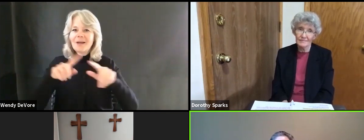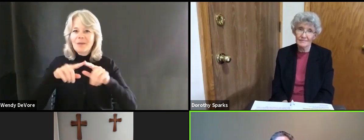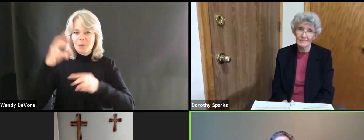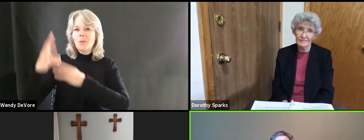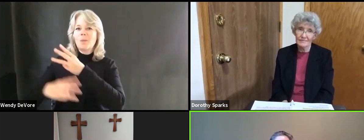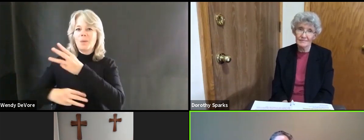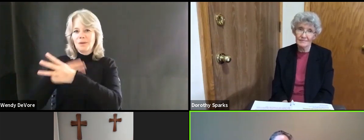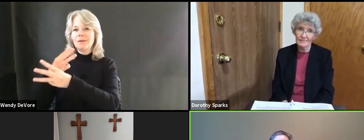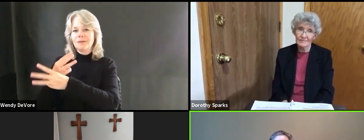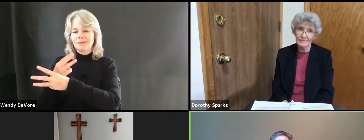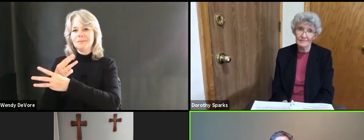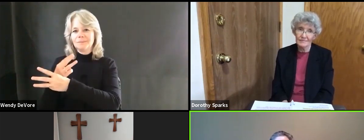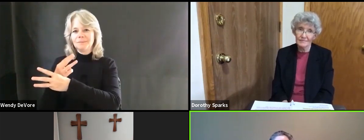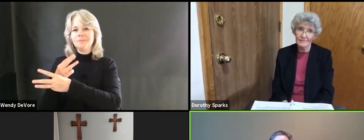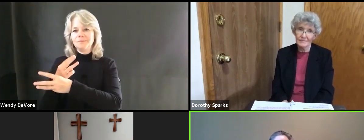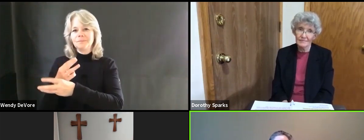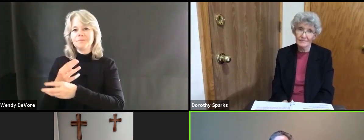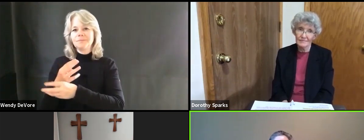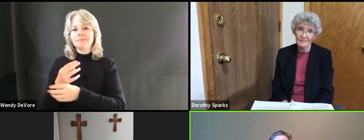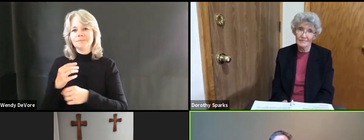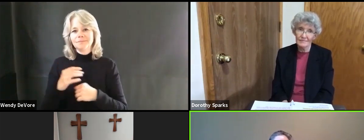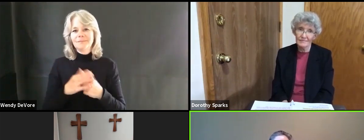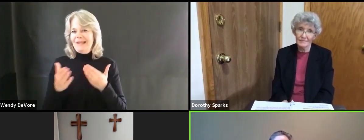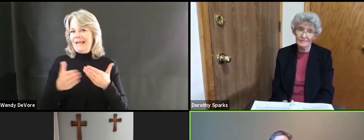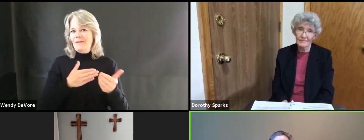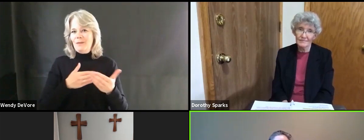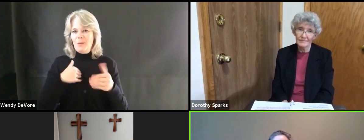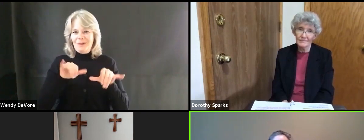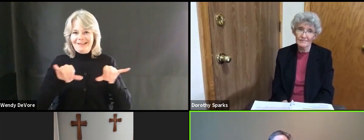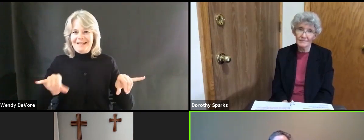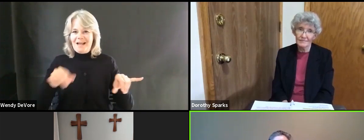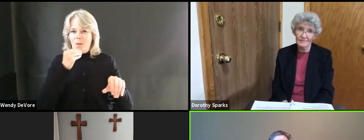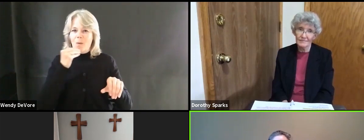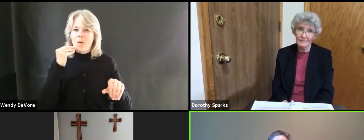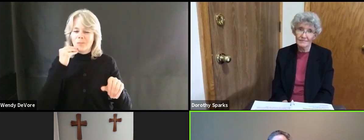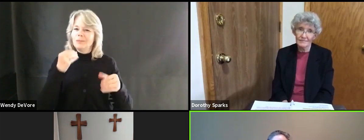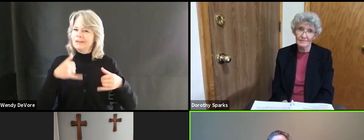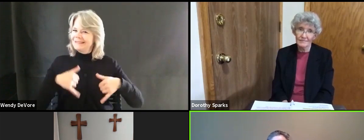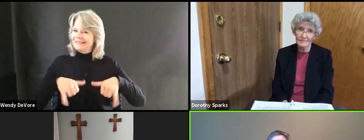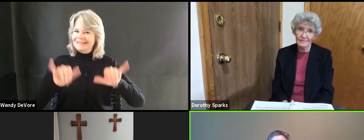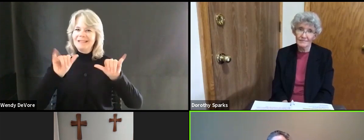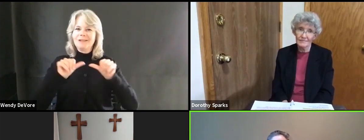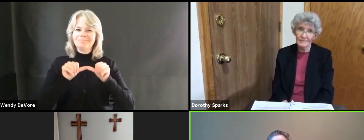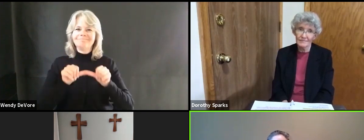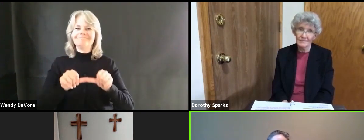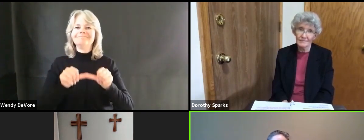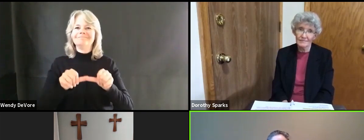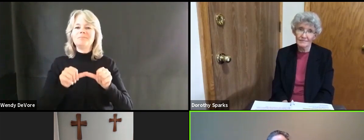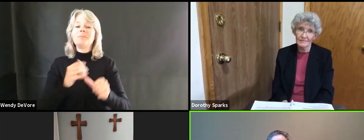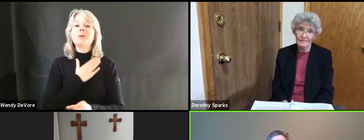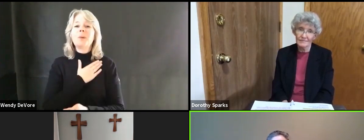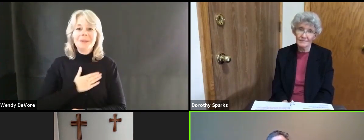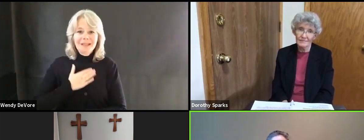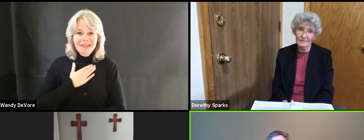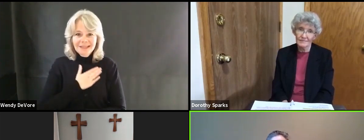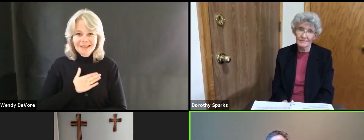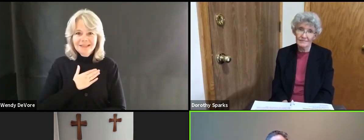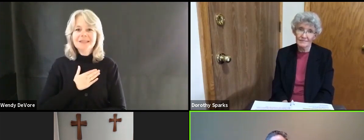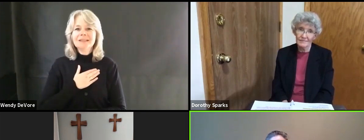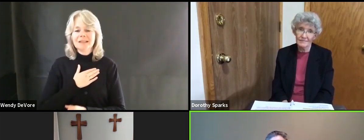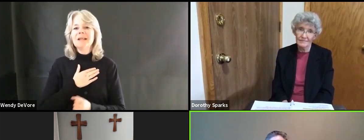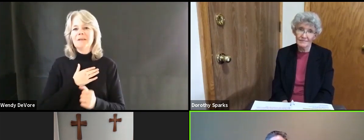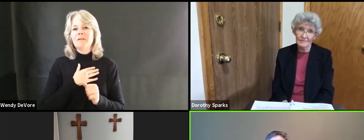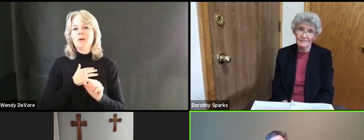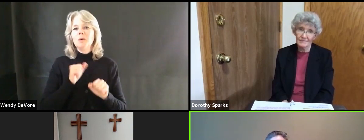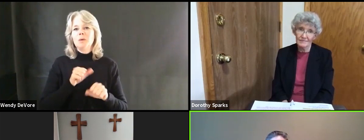of Bread of Life continues to spread around the world. So please take a few moments and prepare your offerings